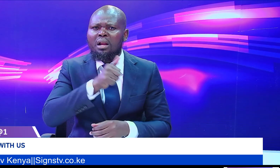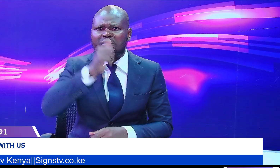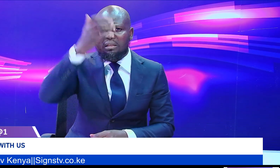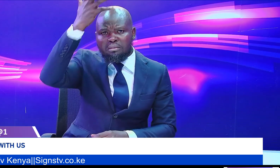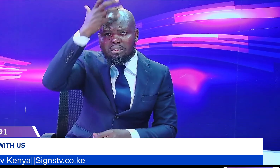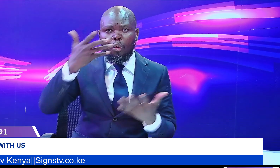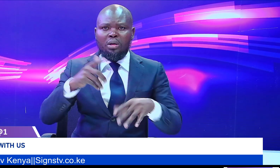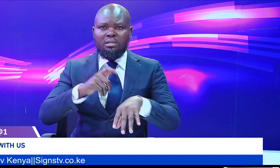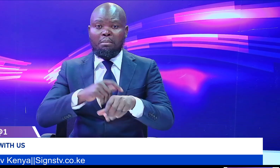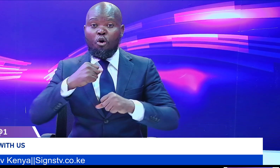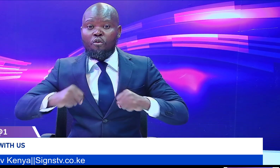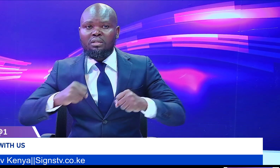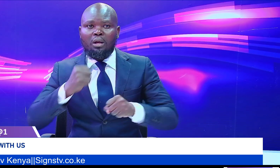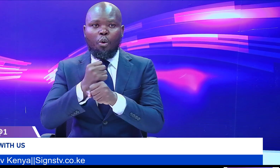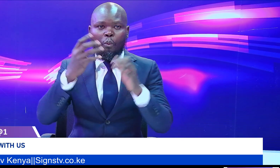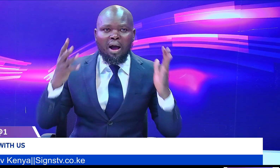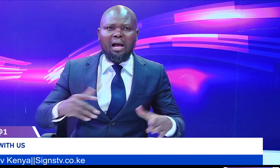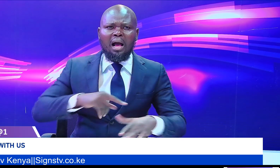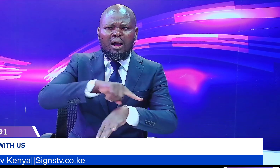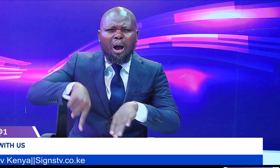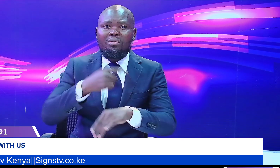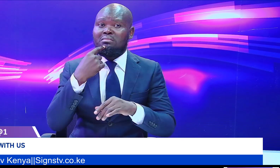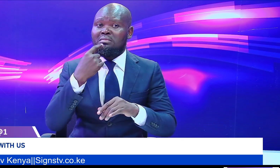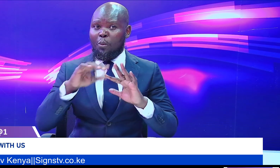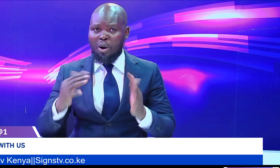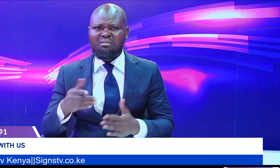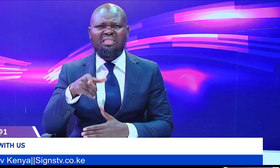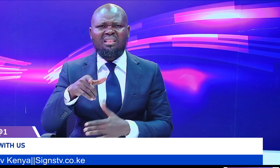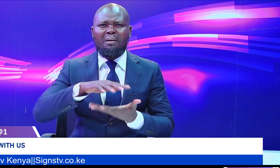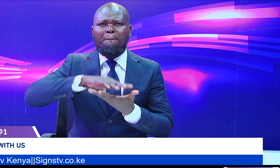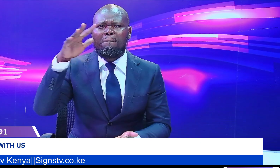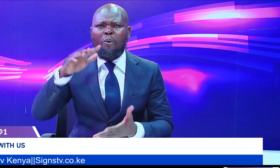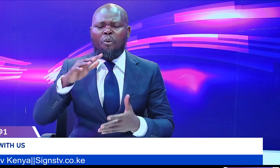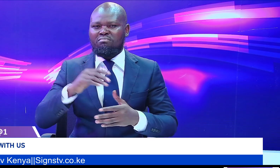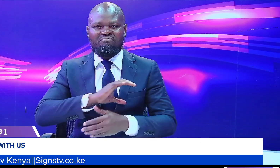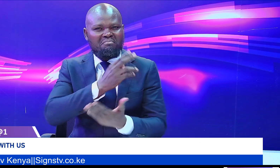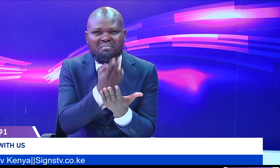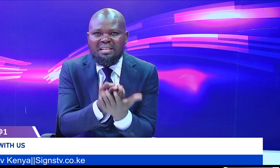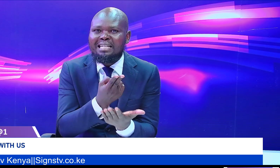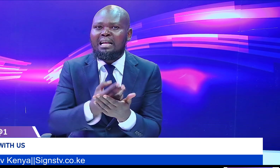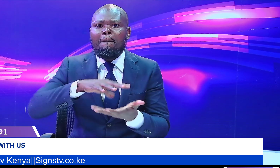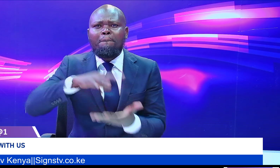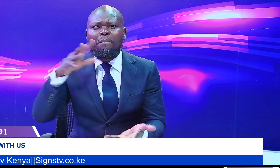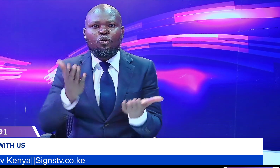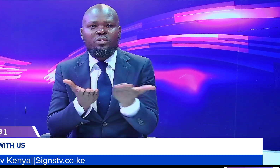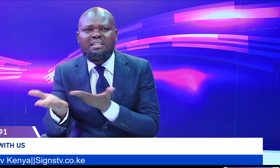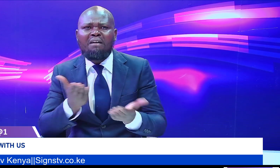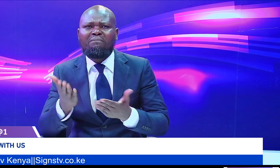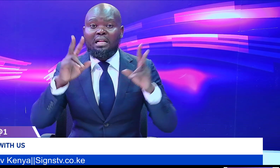public hospitals against operating private clinics during official working hours, saying the habit is depriving